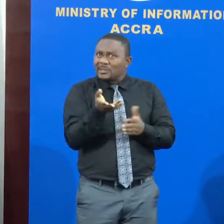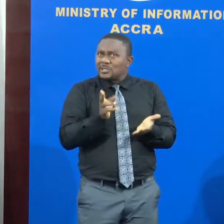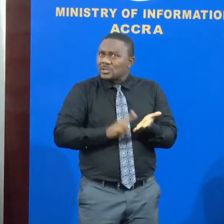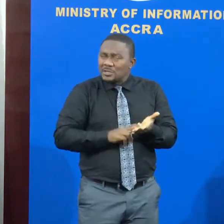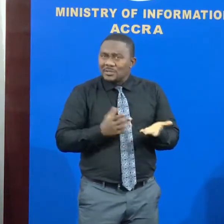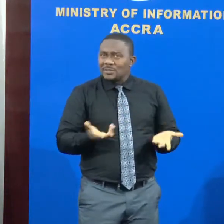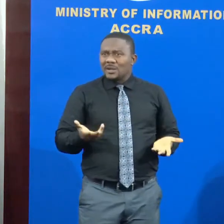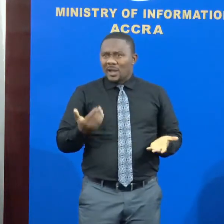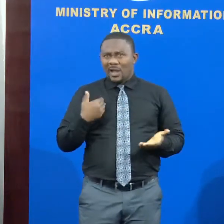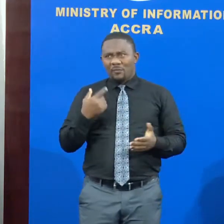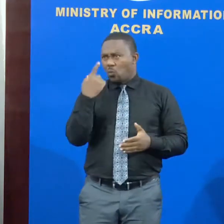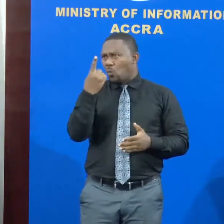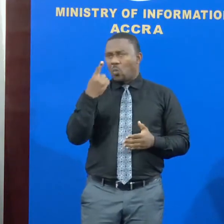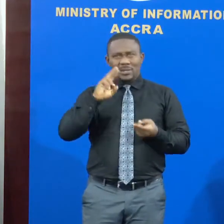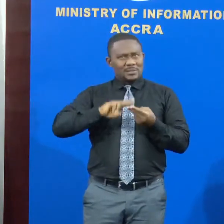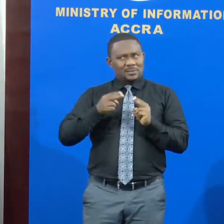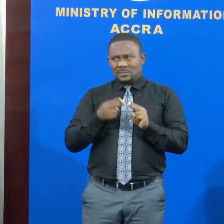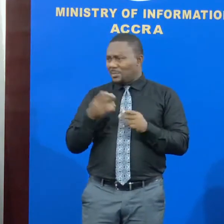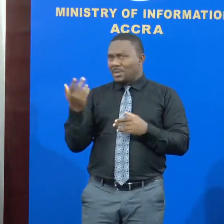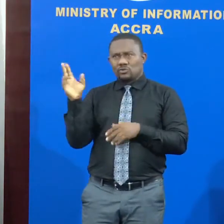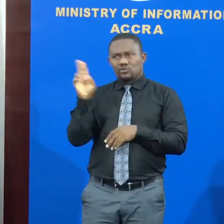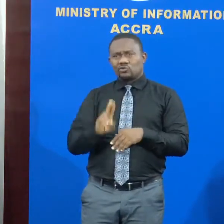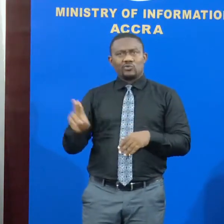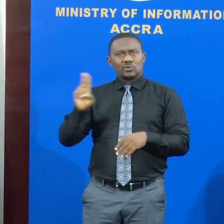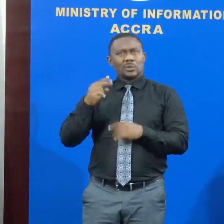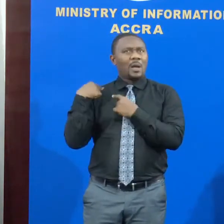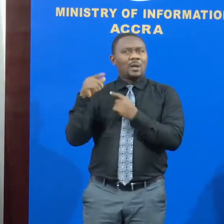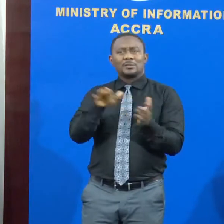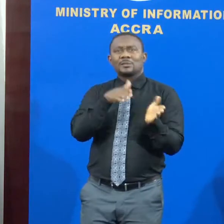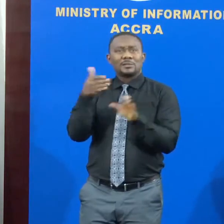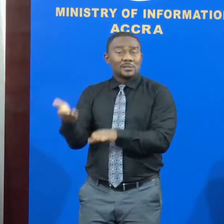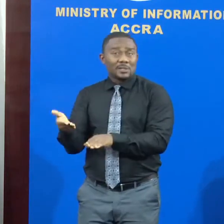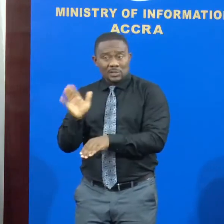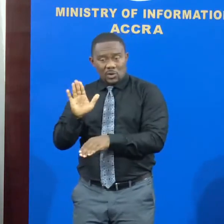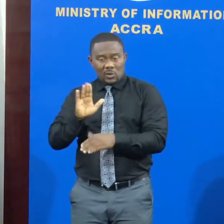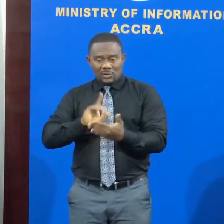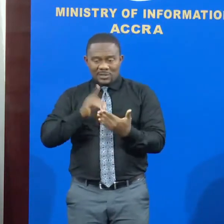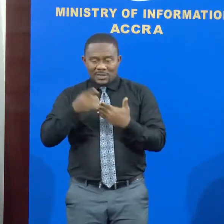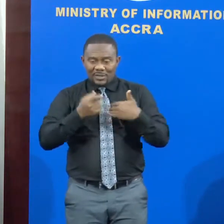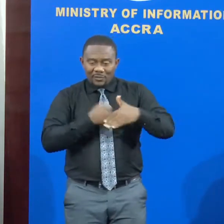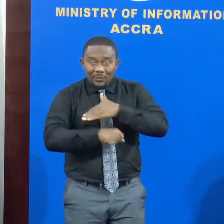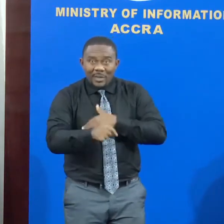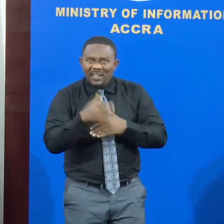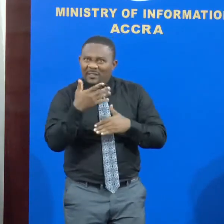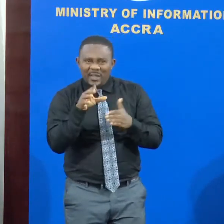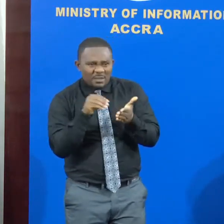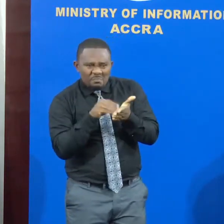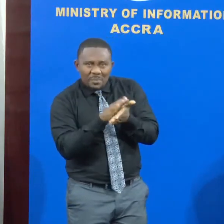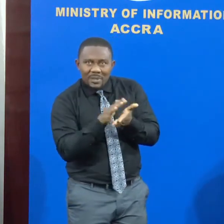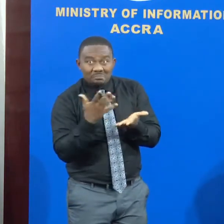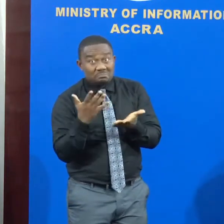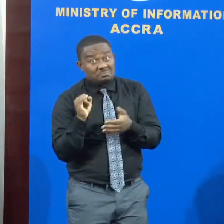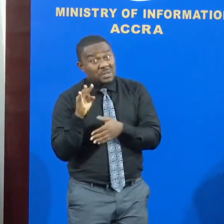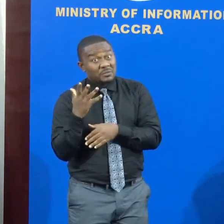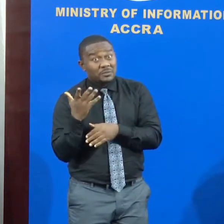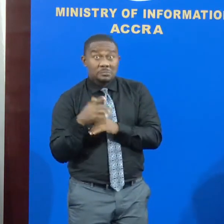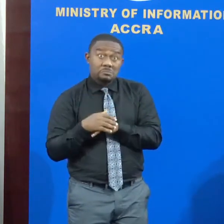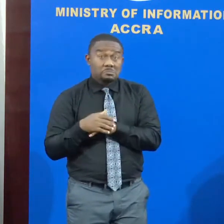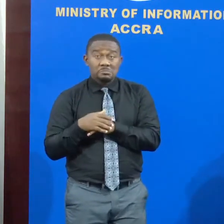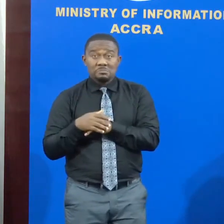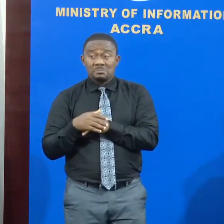one unique number that also follows you till death. And your date of birth is cast in stone, unless, of course, you go